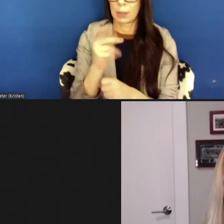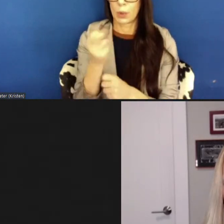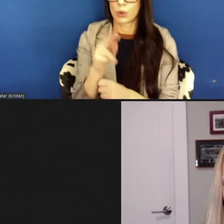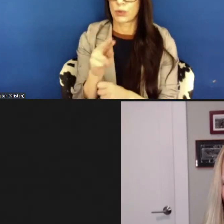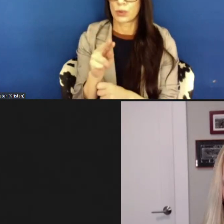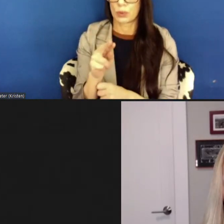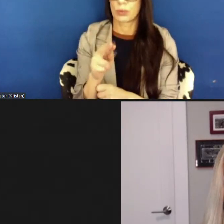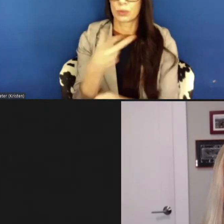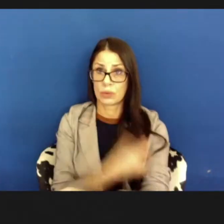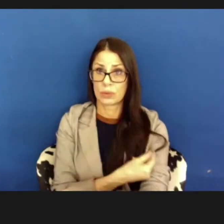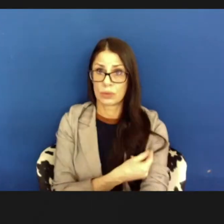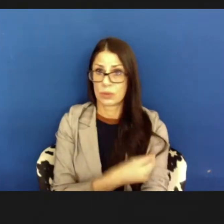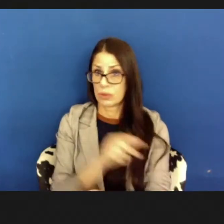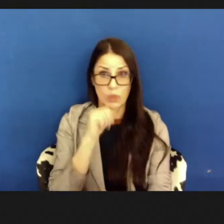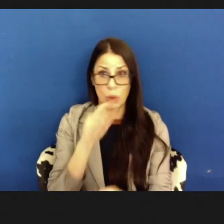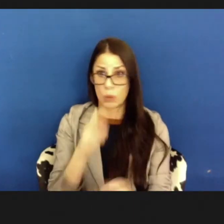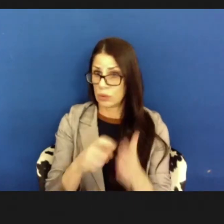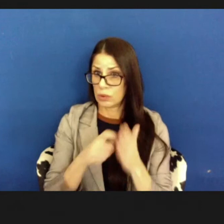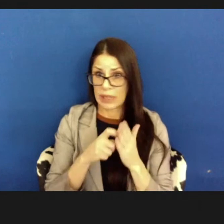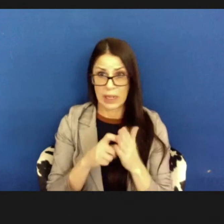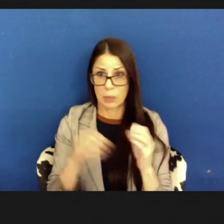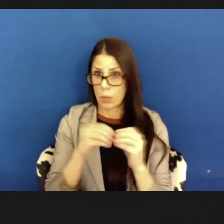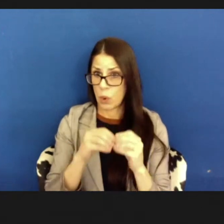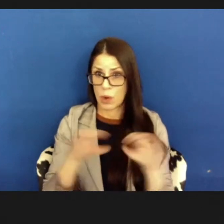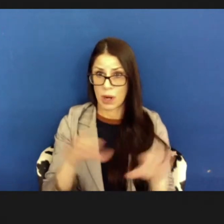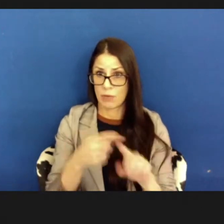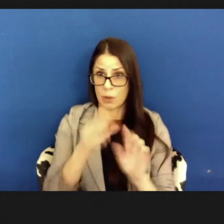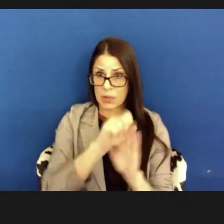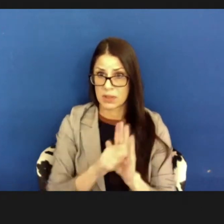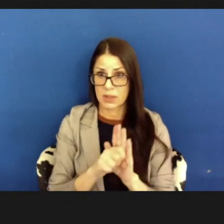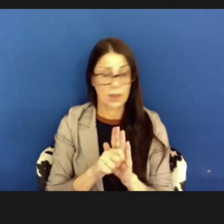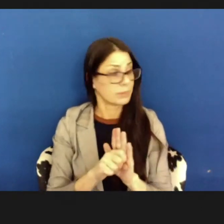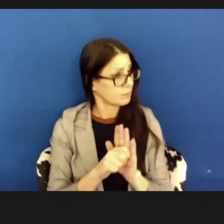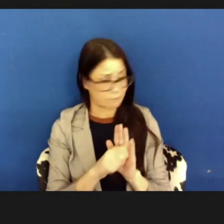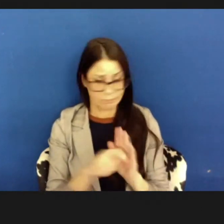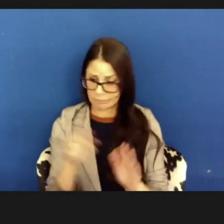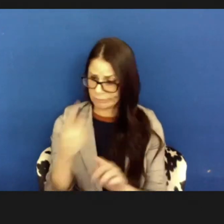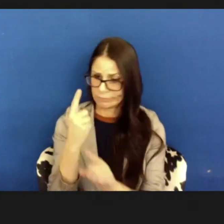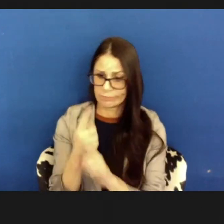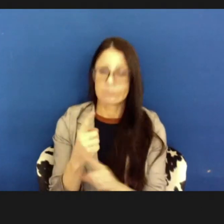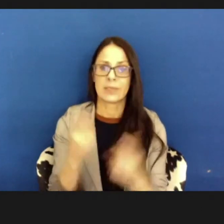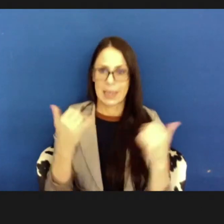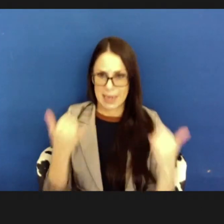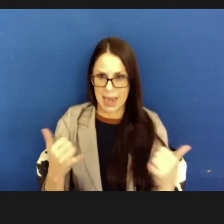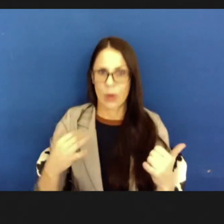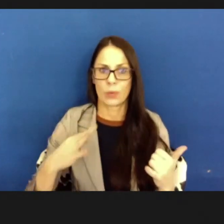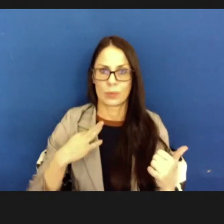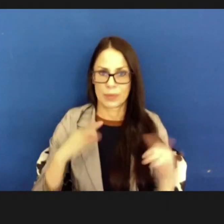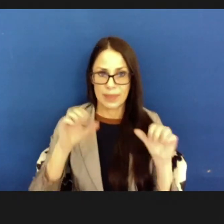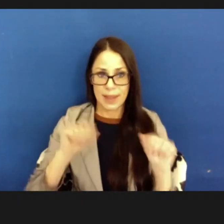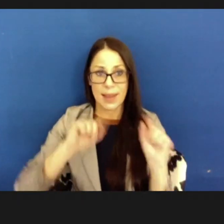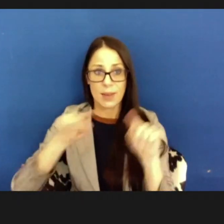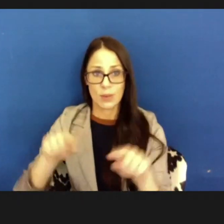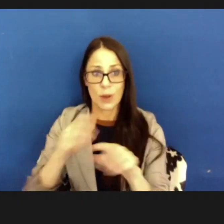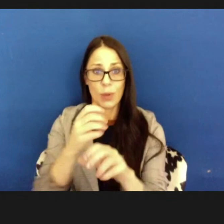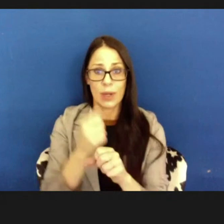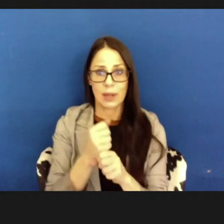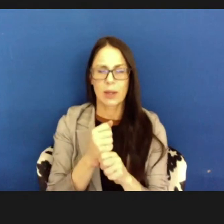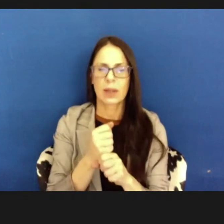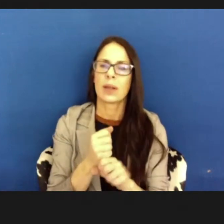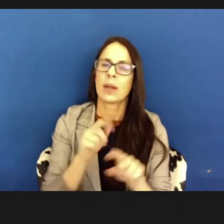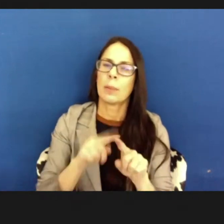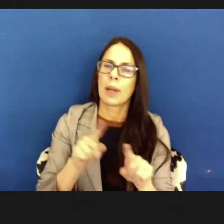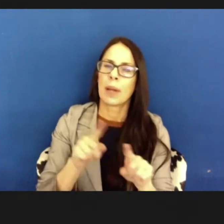that. Nope, they will be eligible to go get this. Obviously, they still need to be more than 6 months